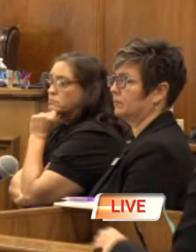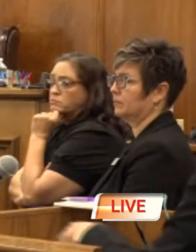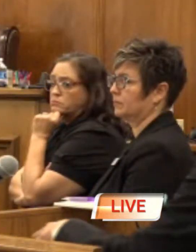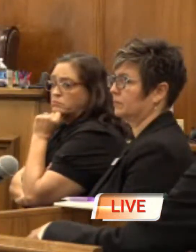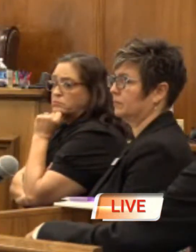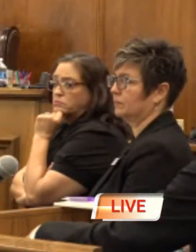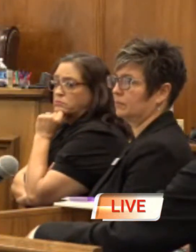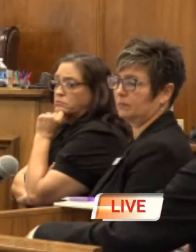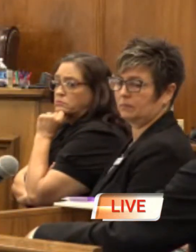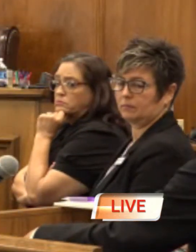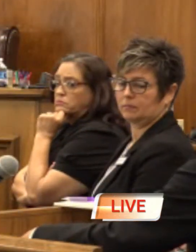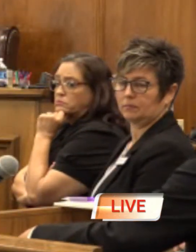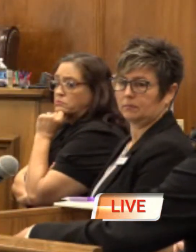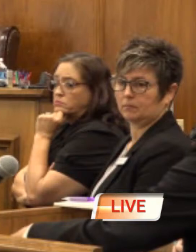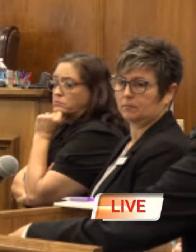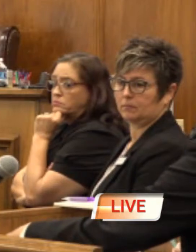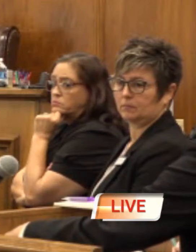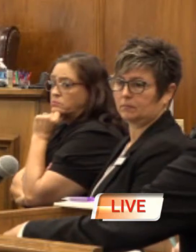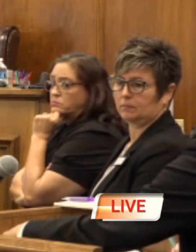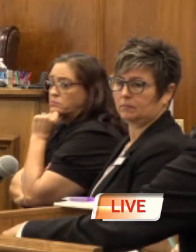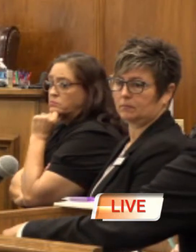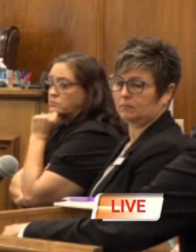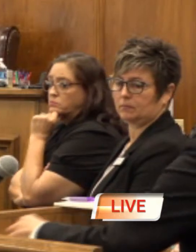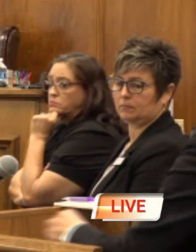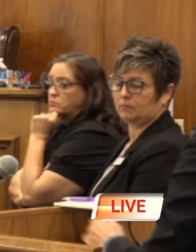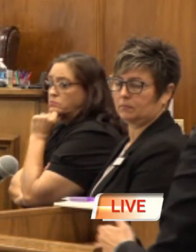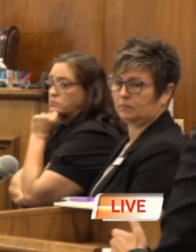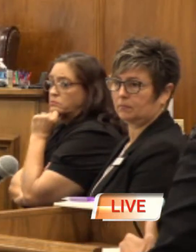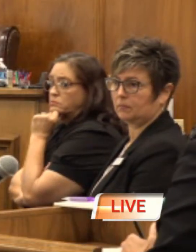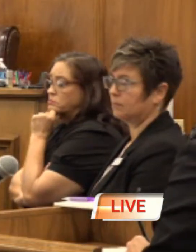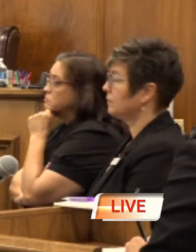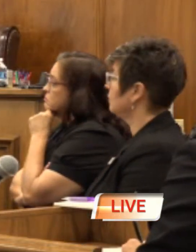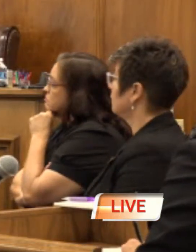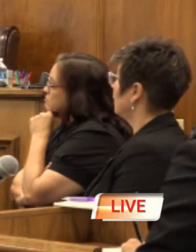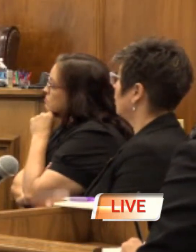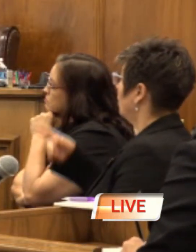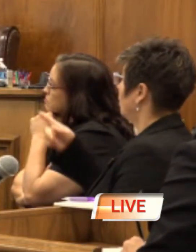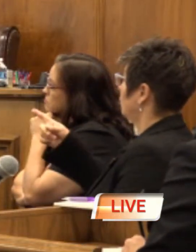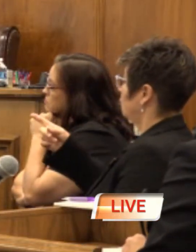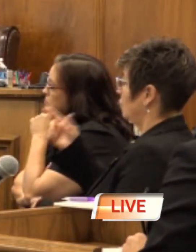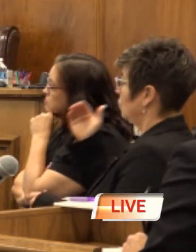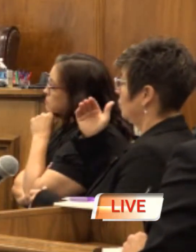And did you know any of those women?